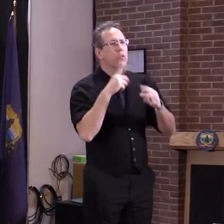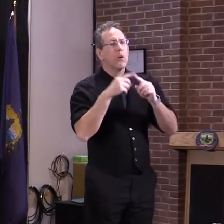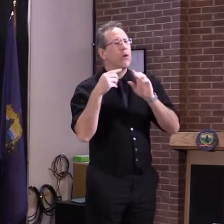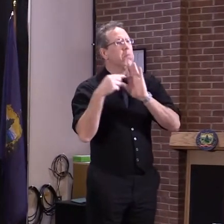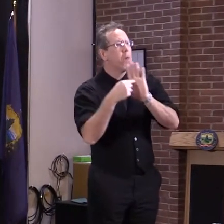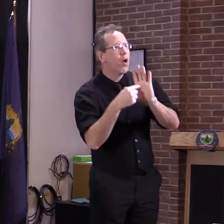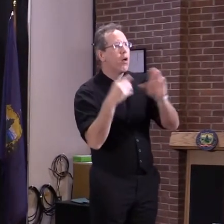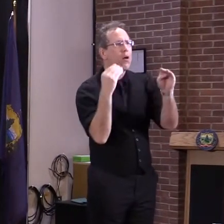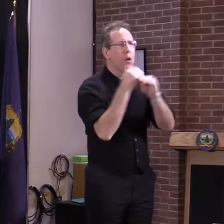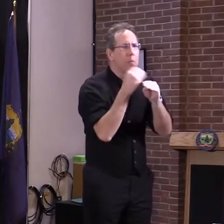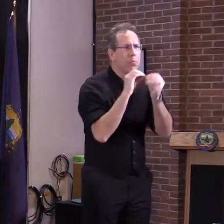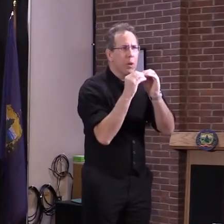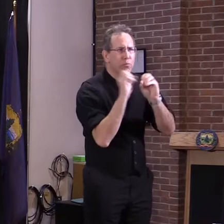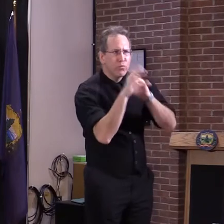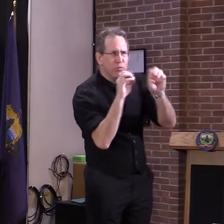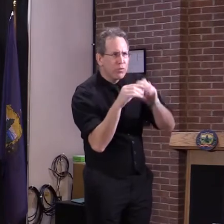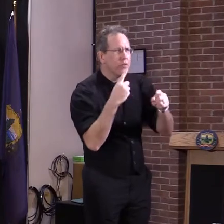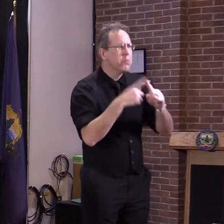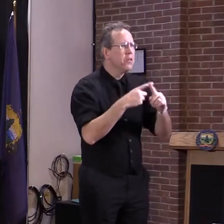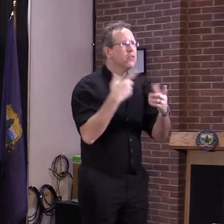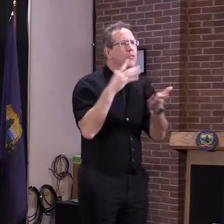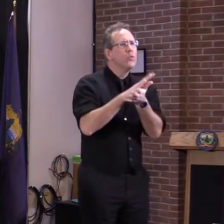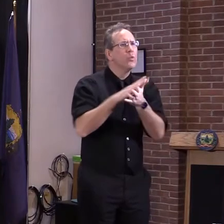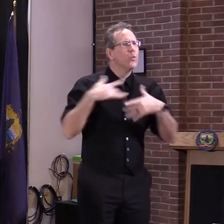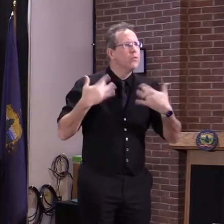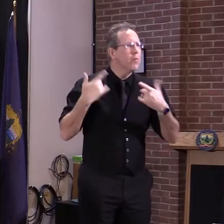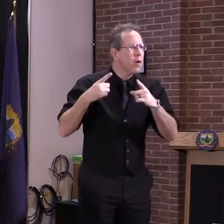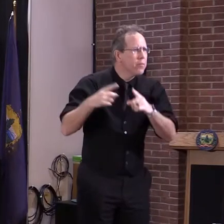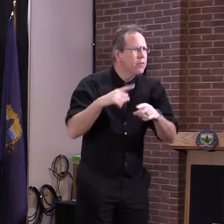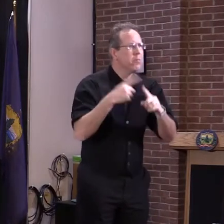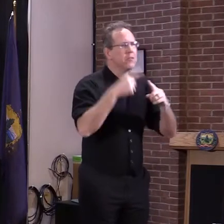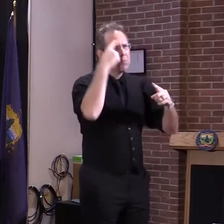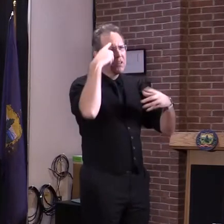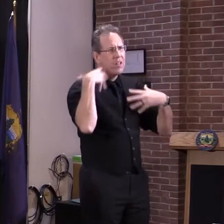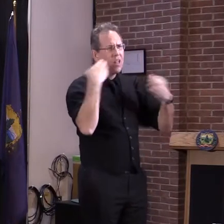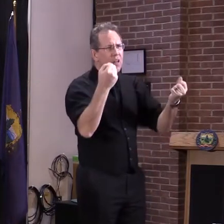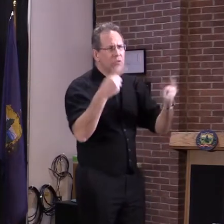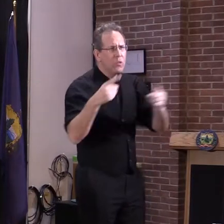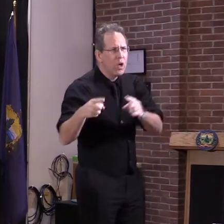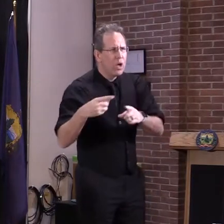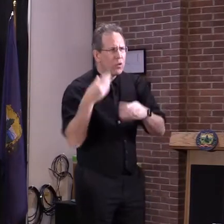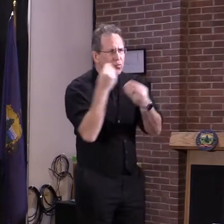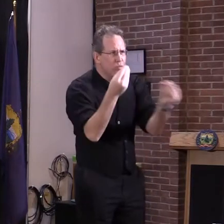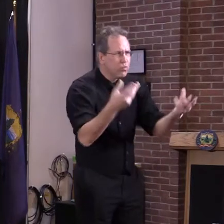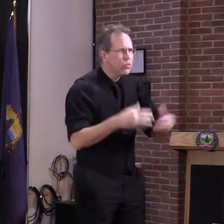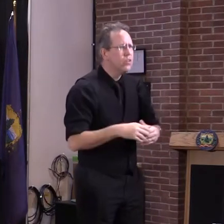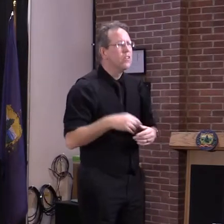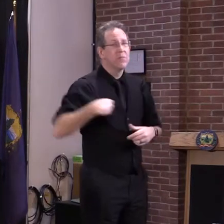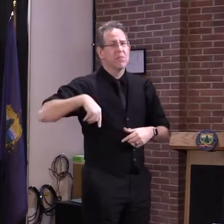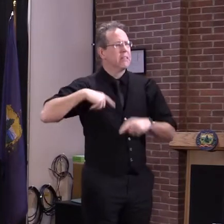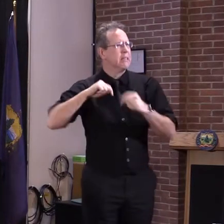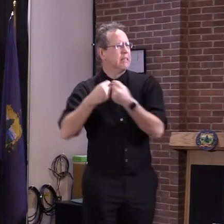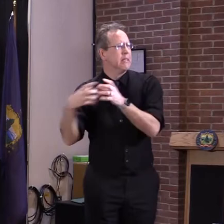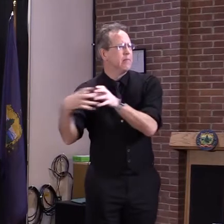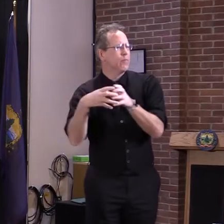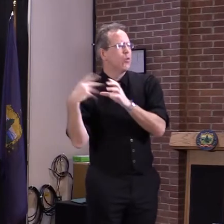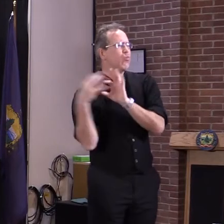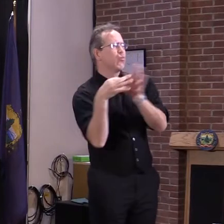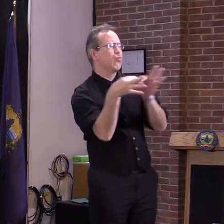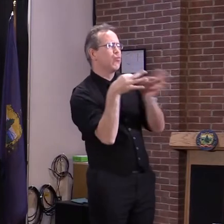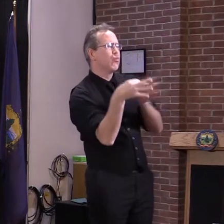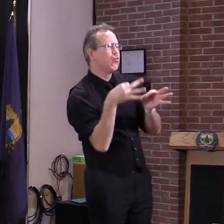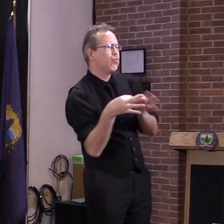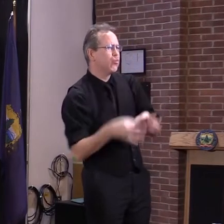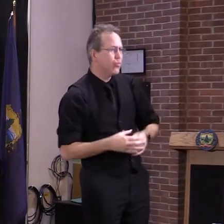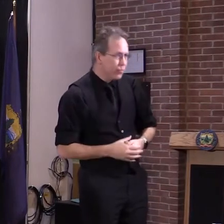schools, and mental health and testing, which members of my team will cover. As you'll see in Commissioner Pichek's